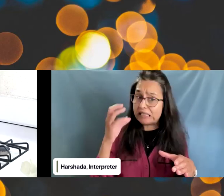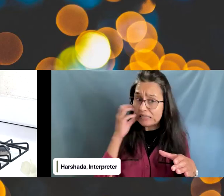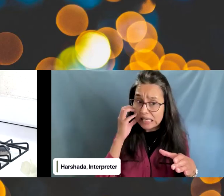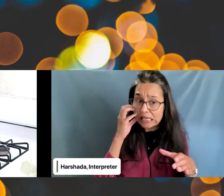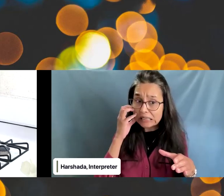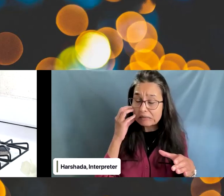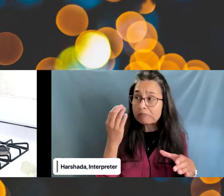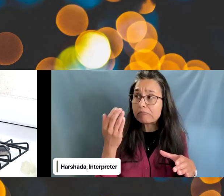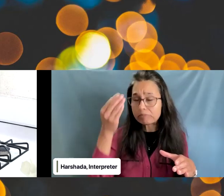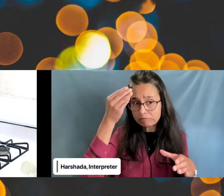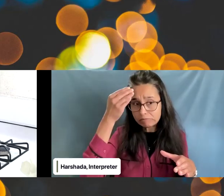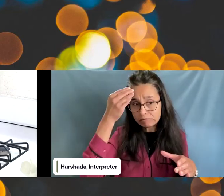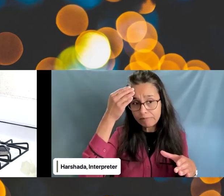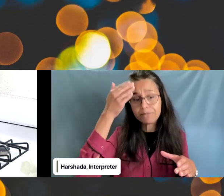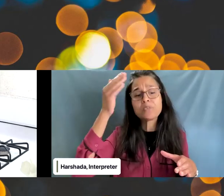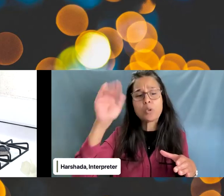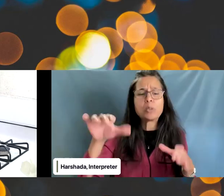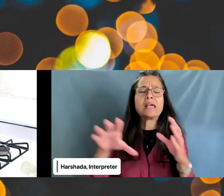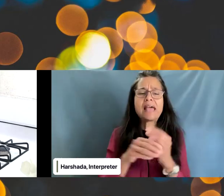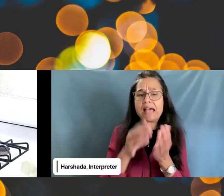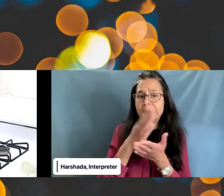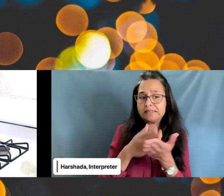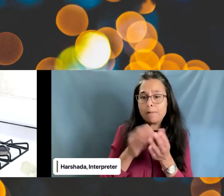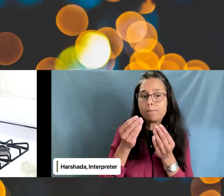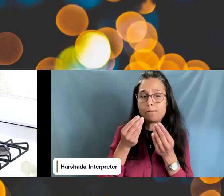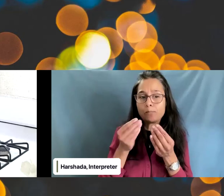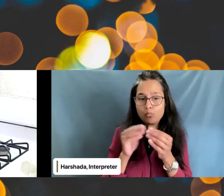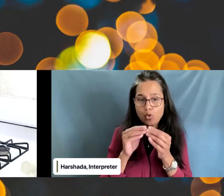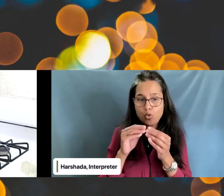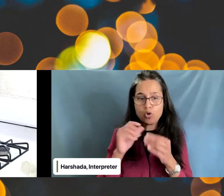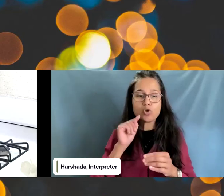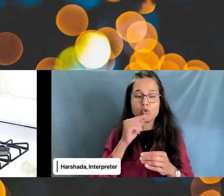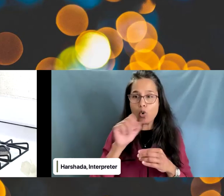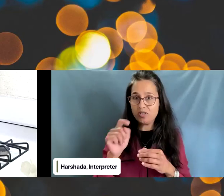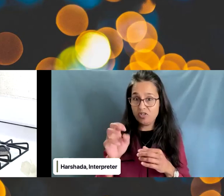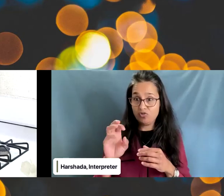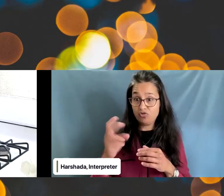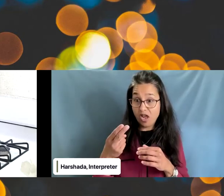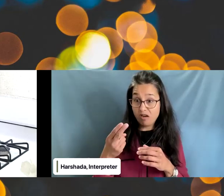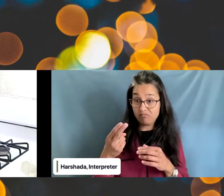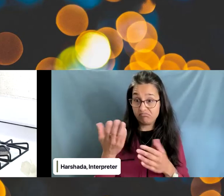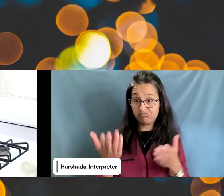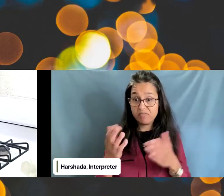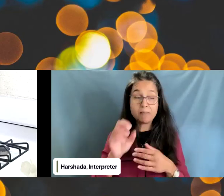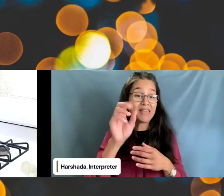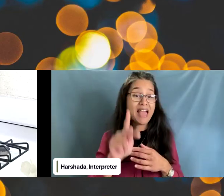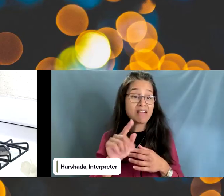add a little bit of cornstarch, maybe just a tiny little half a tablespoon. We'll keep whisking. Trust me, you'll get there.